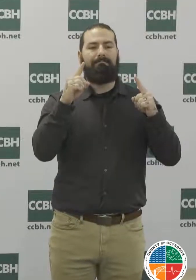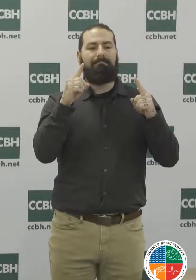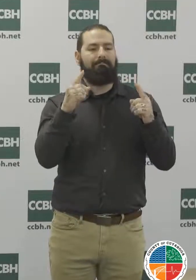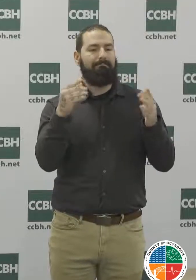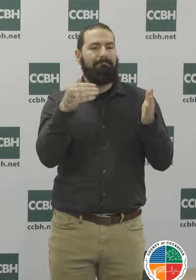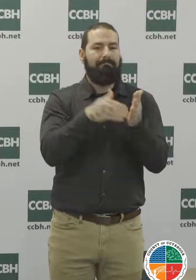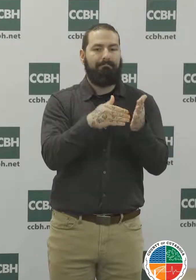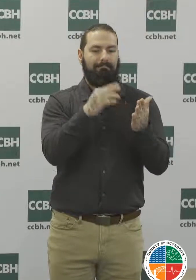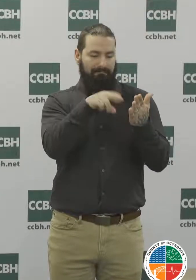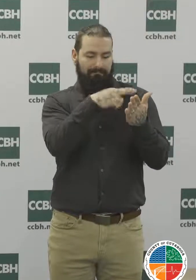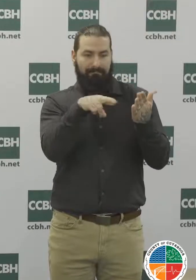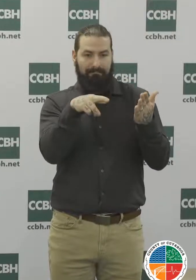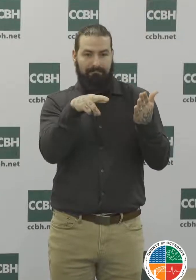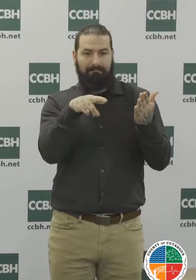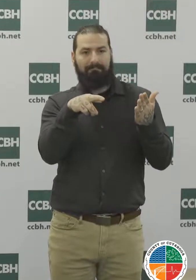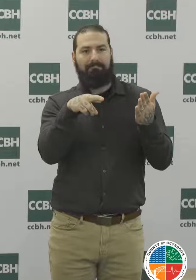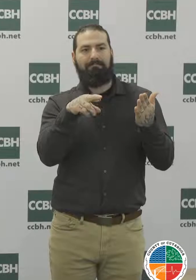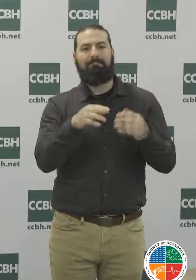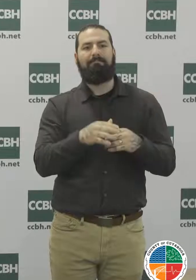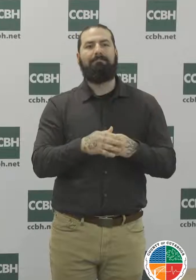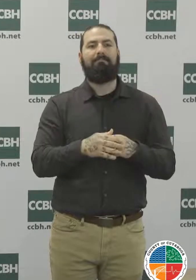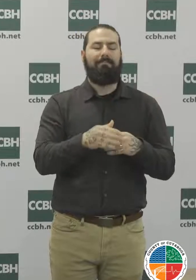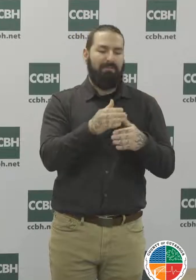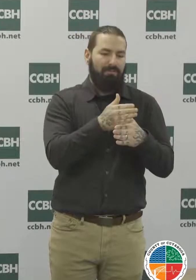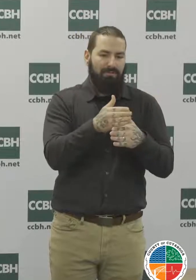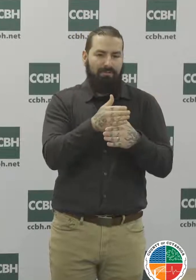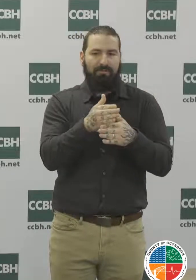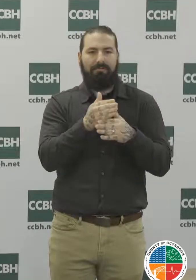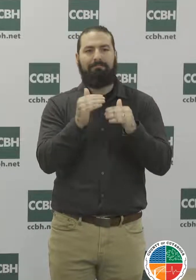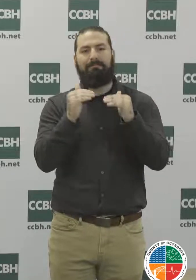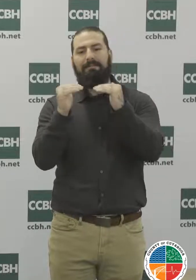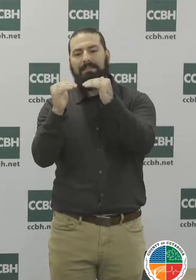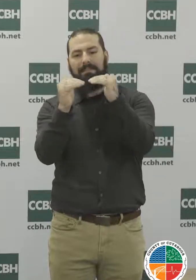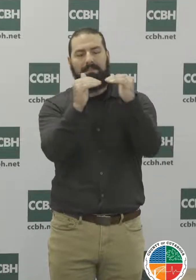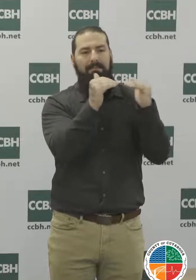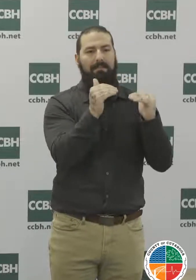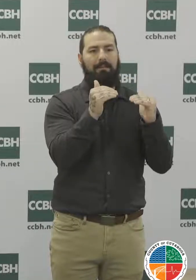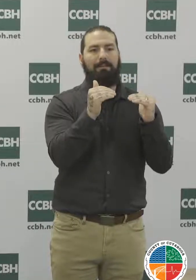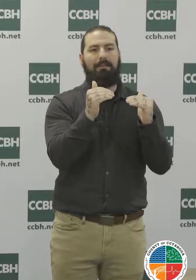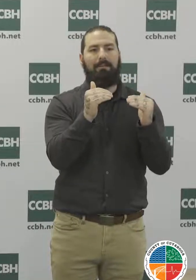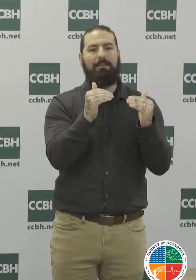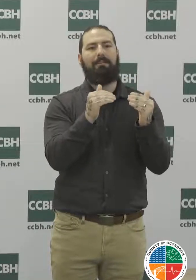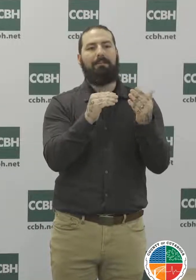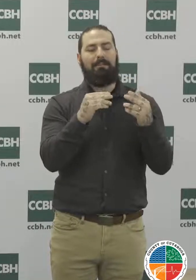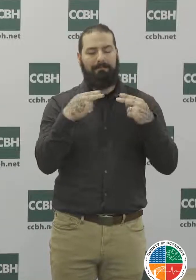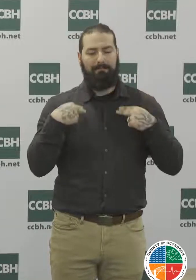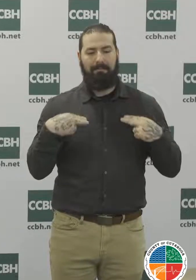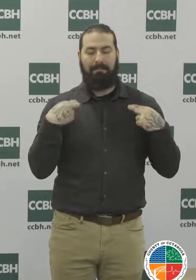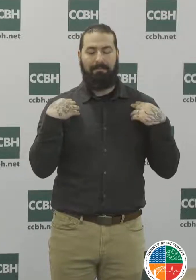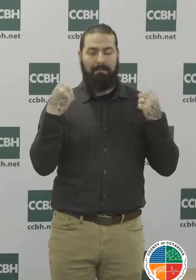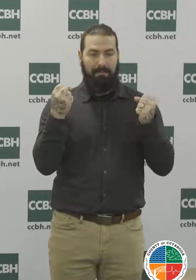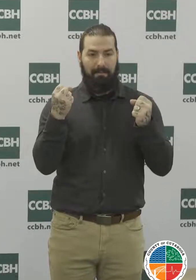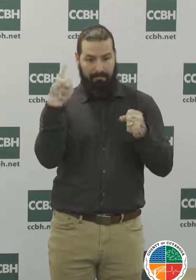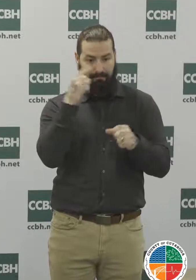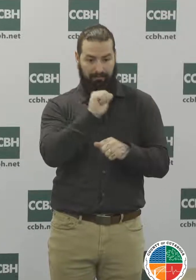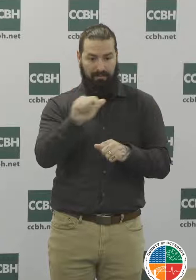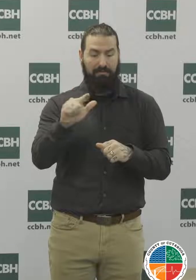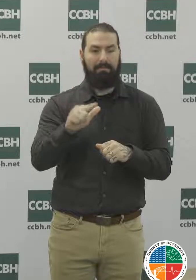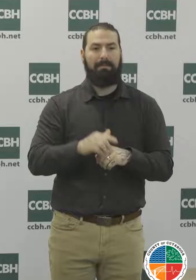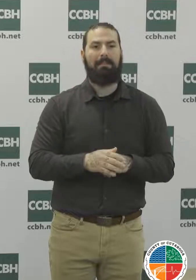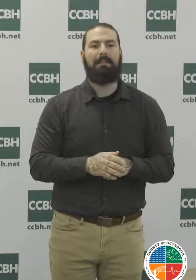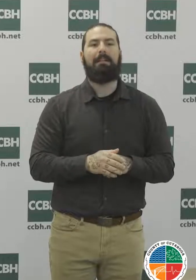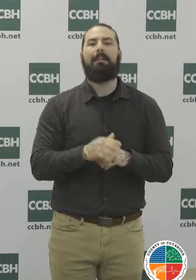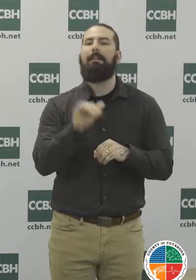our shared priorities. That remains the cornerstone of our work as a community with stakeholders